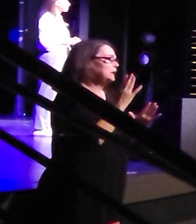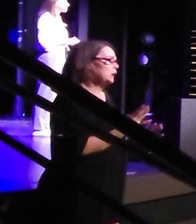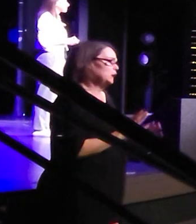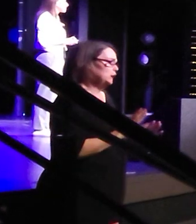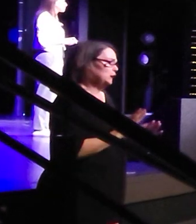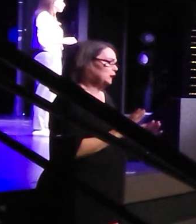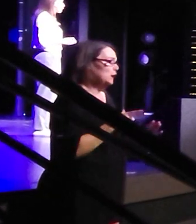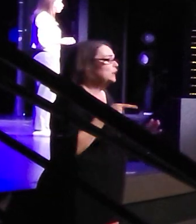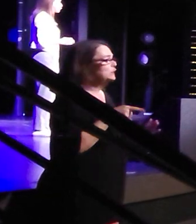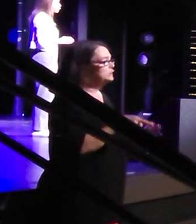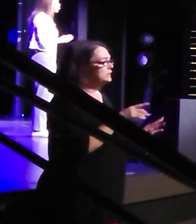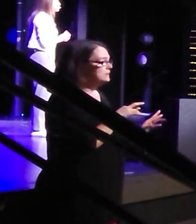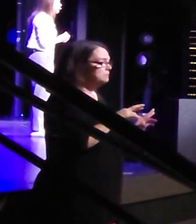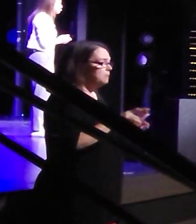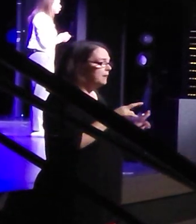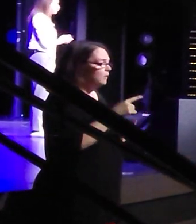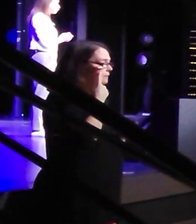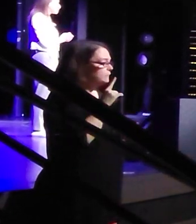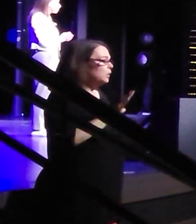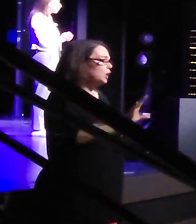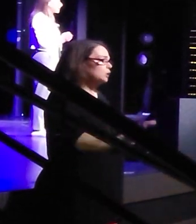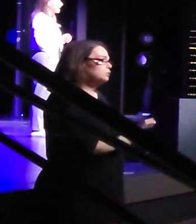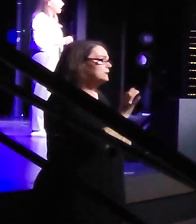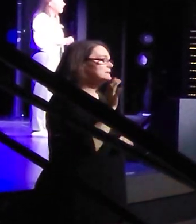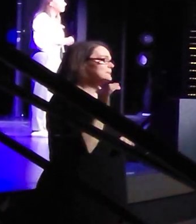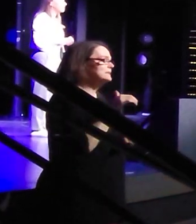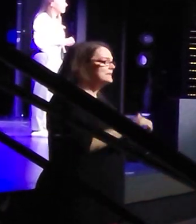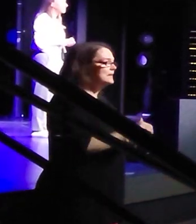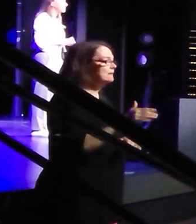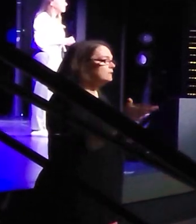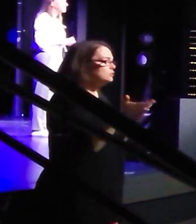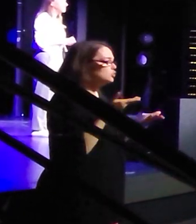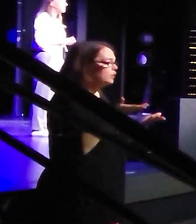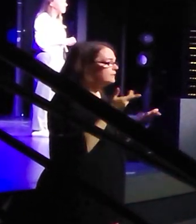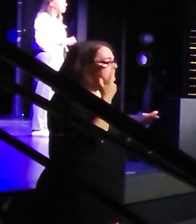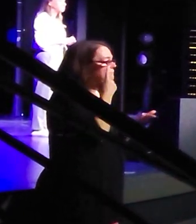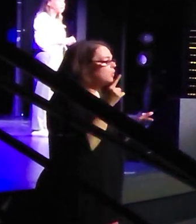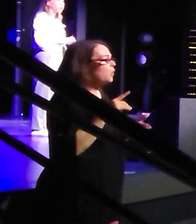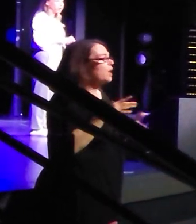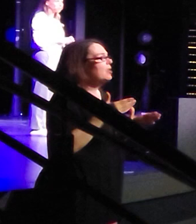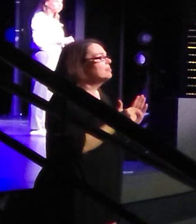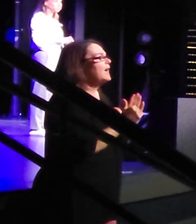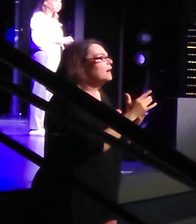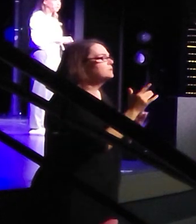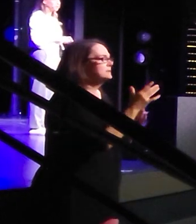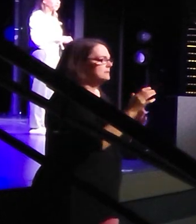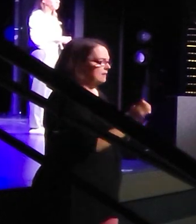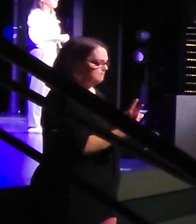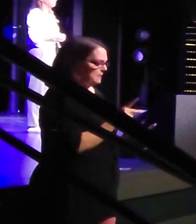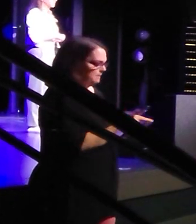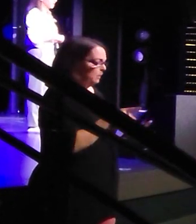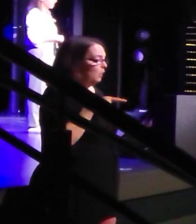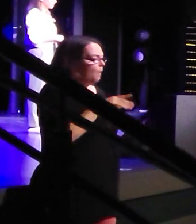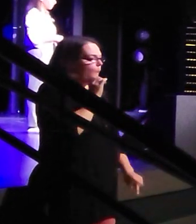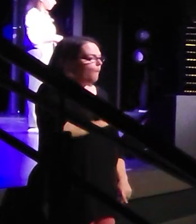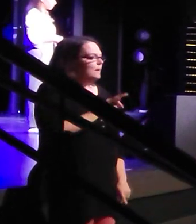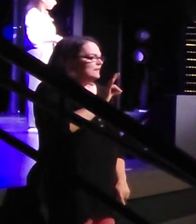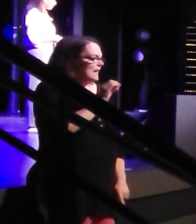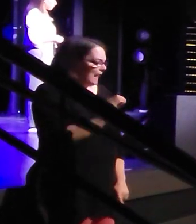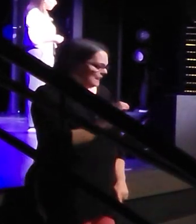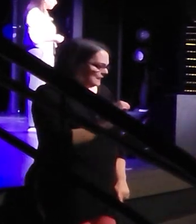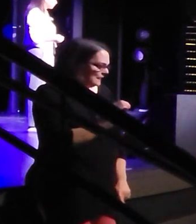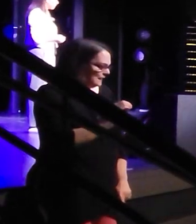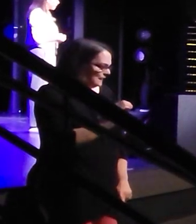her Christmas Eve service to thousands of people at 90 years old when she returns